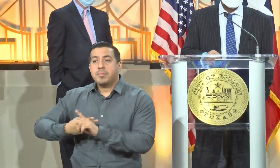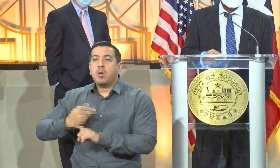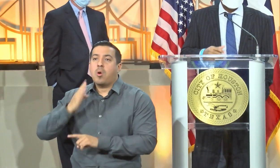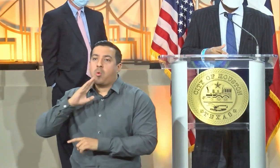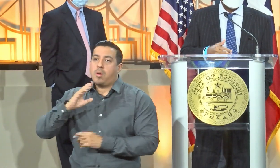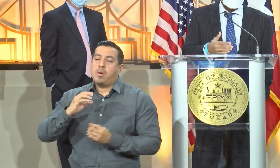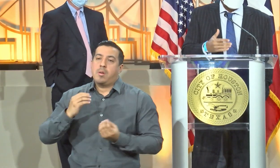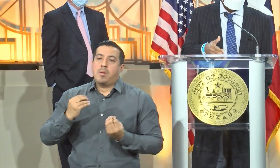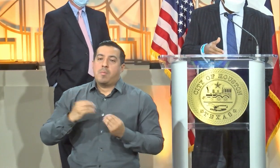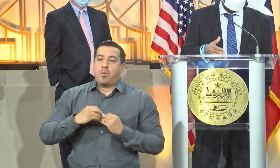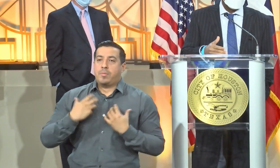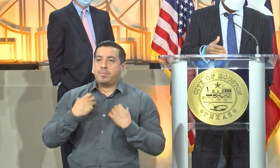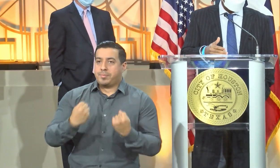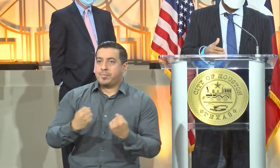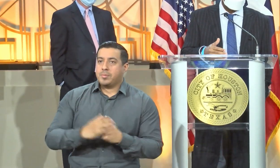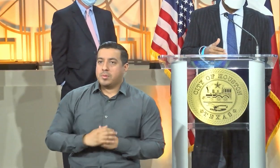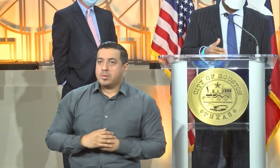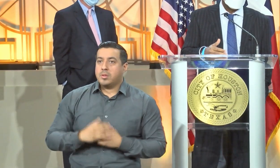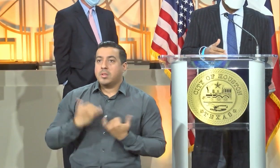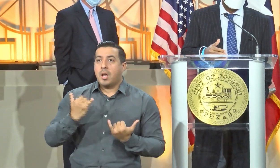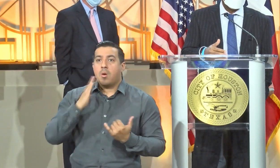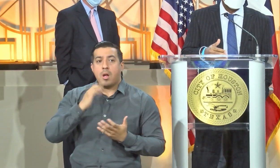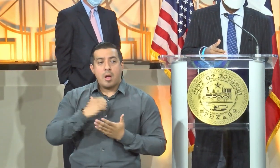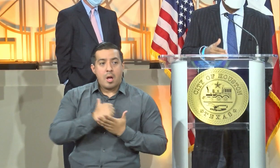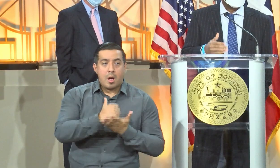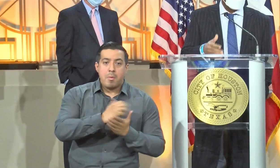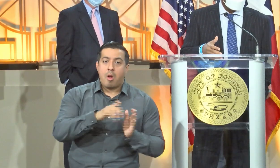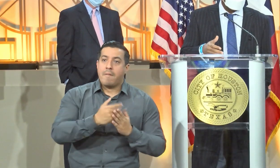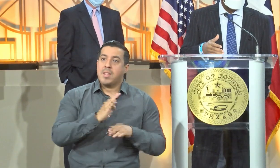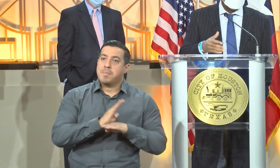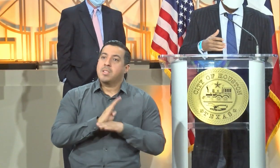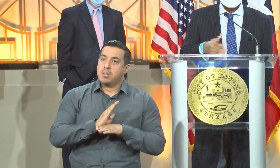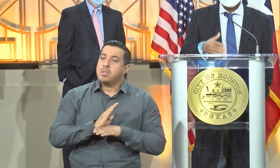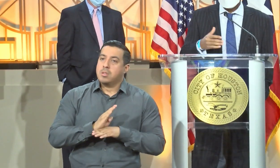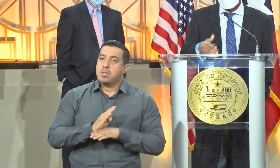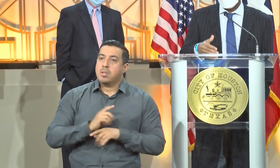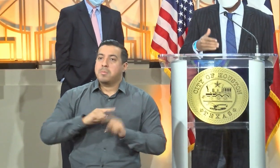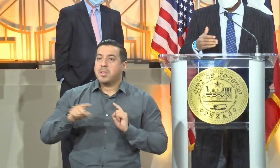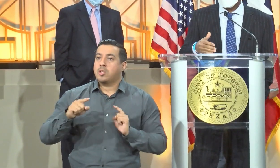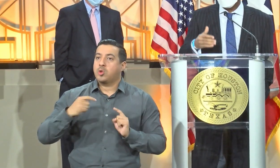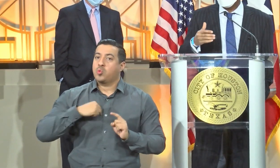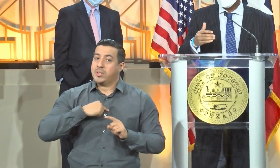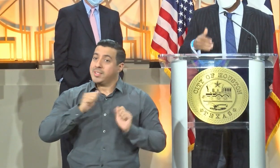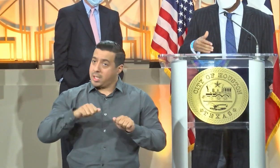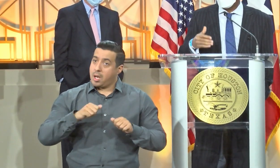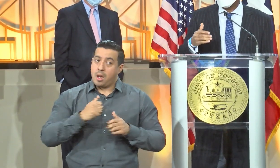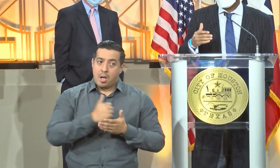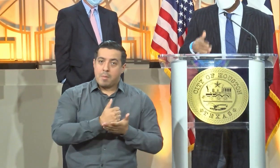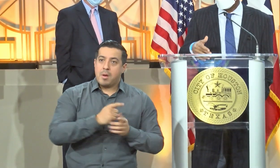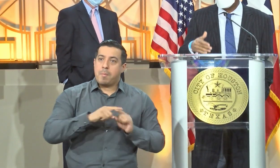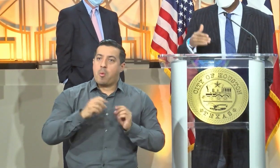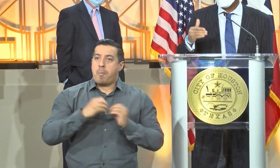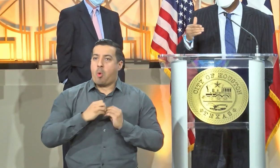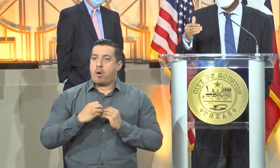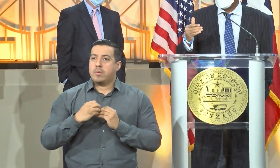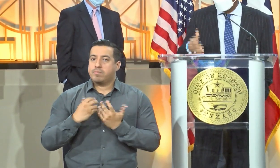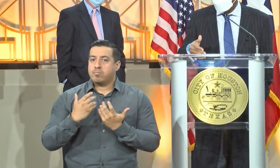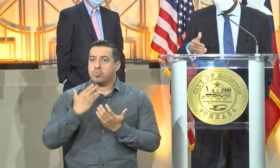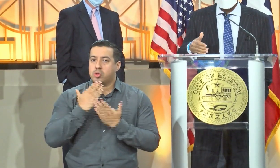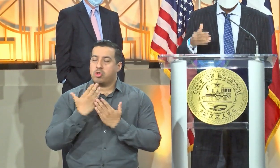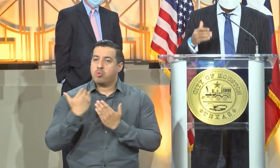So let's patronize our businesses. Okay, let's do that, but we can do it in a very